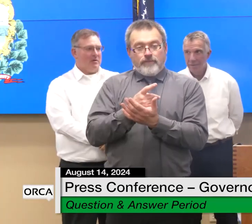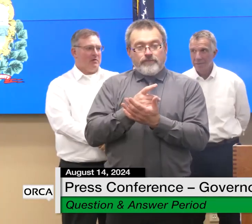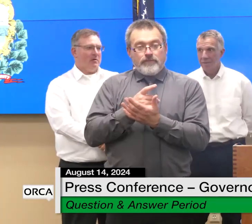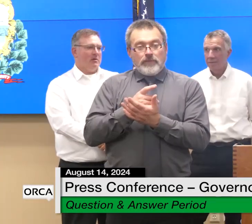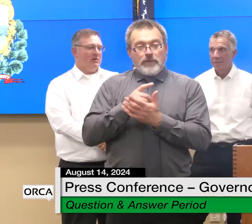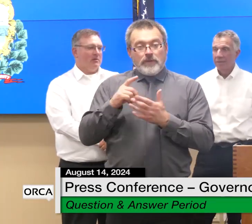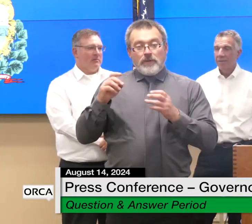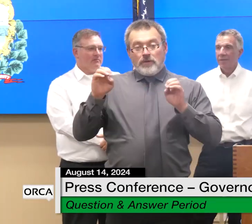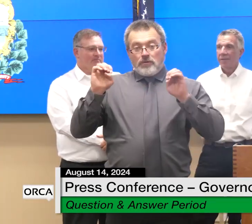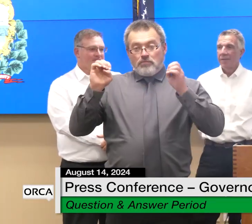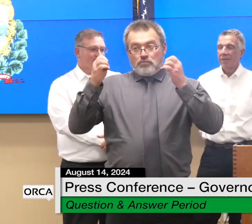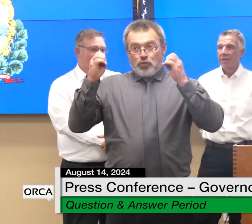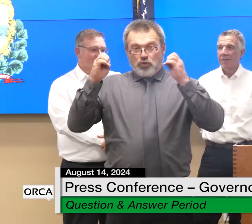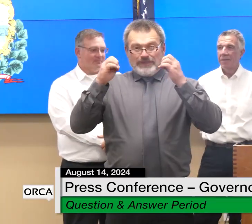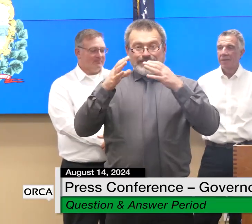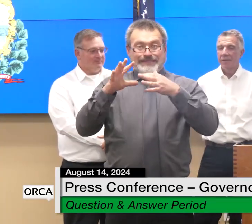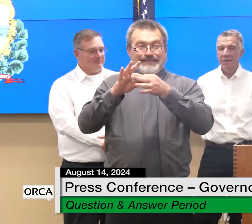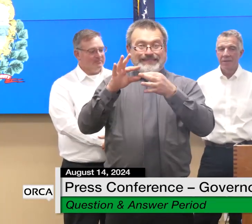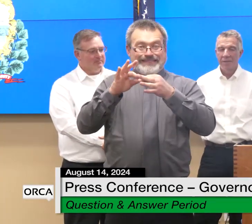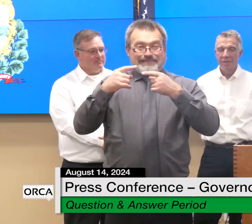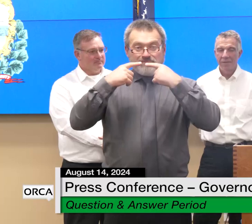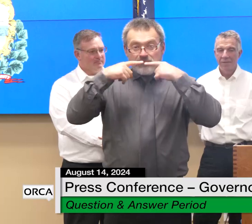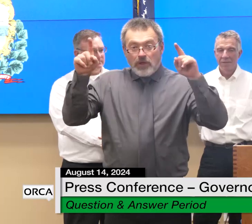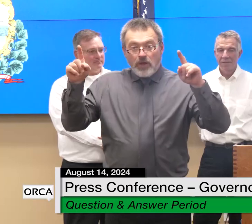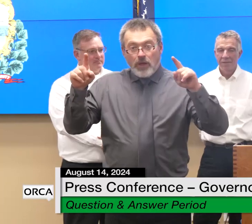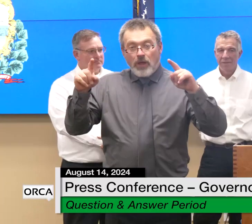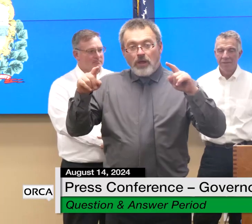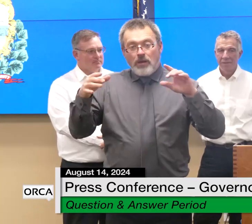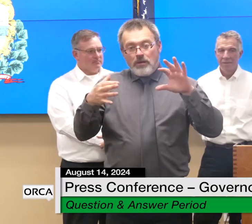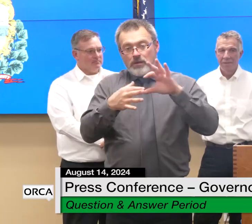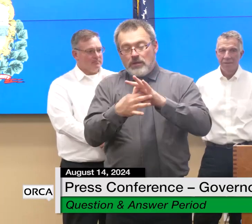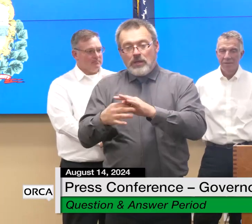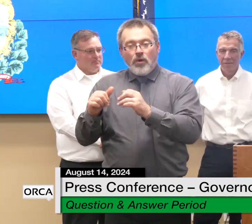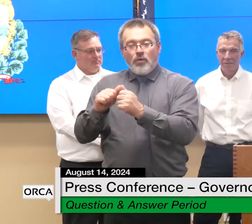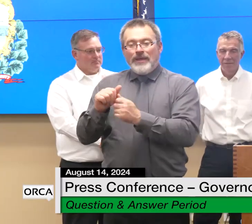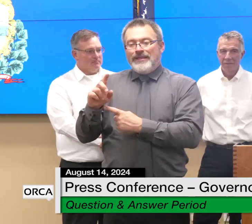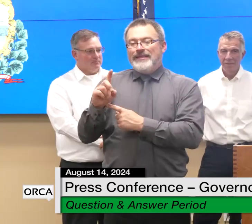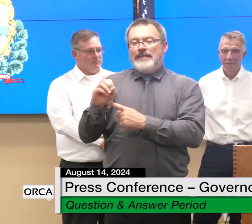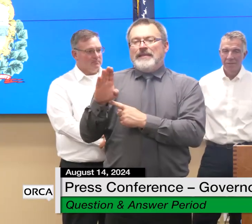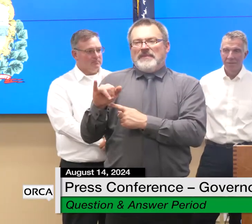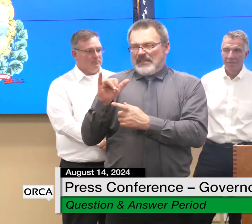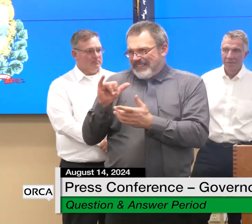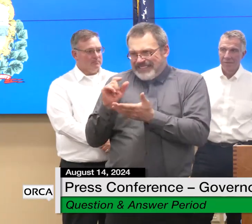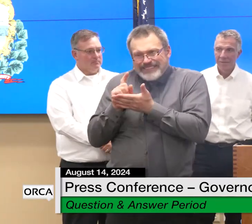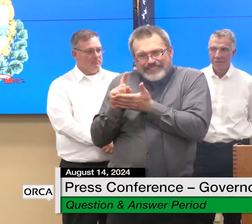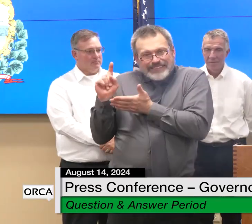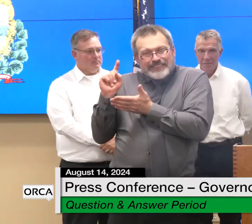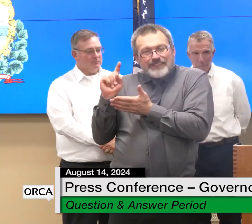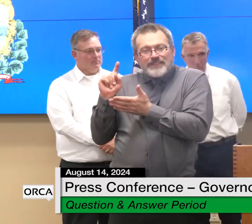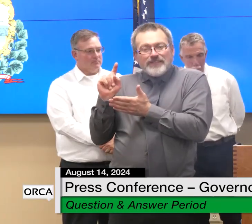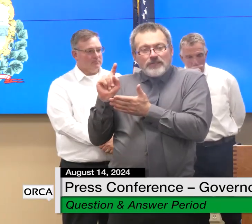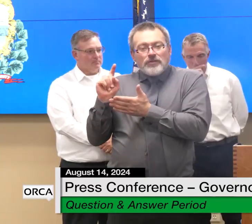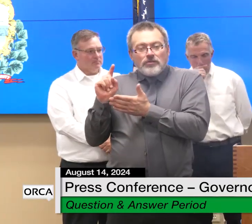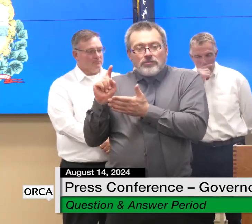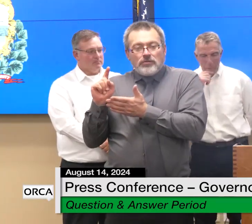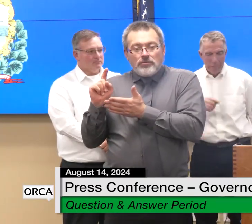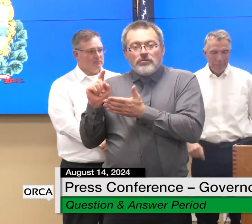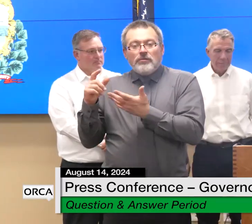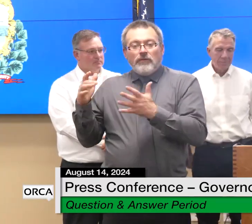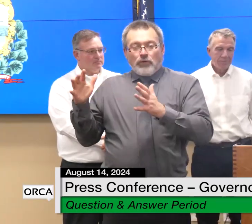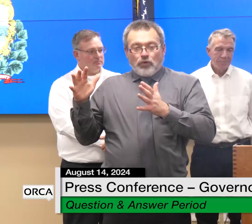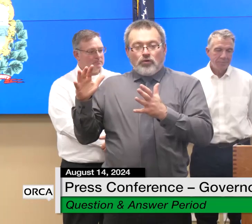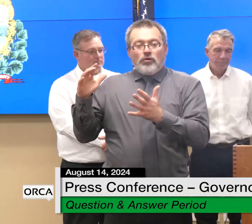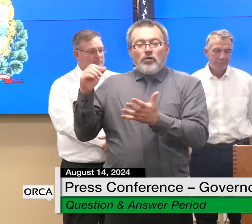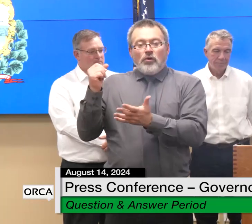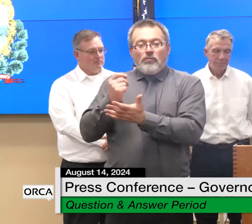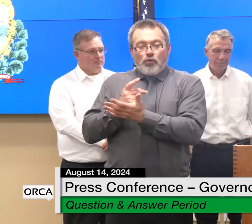the emergency declaration related to Debbie. So that came through. That was in place so that we could access federal